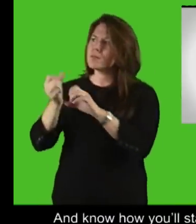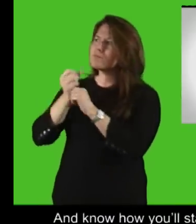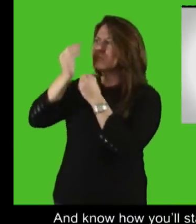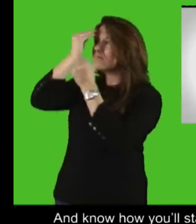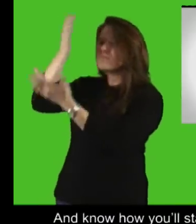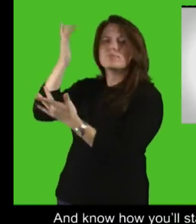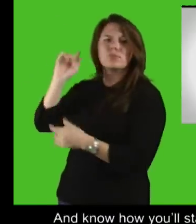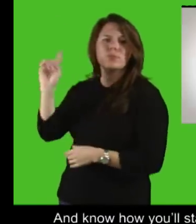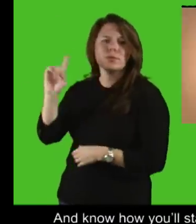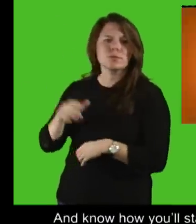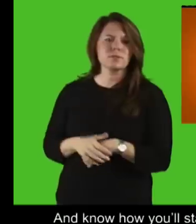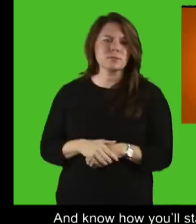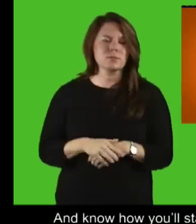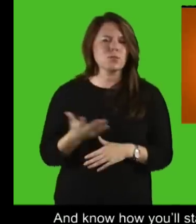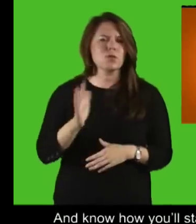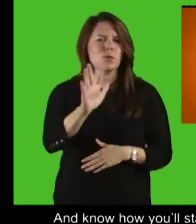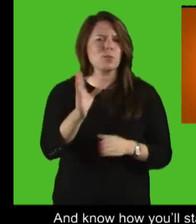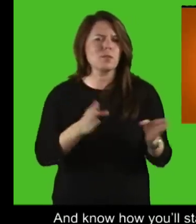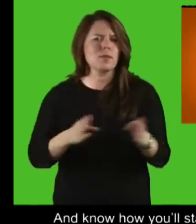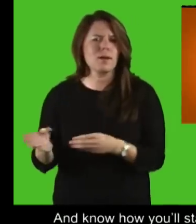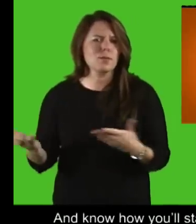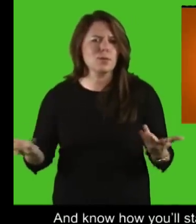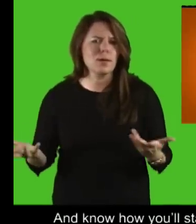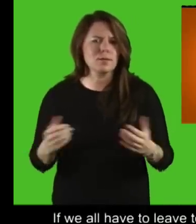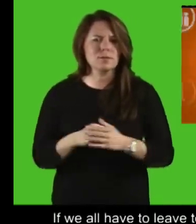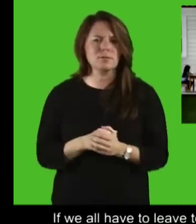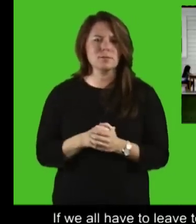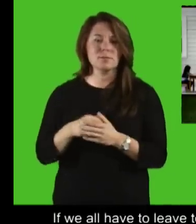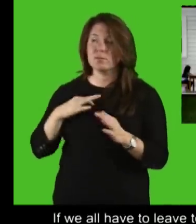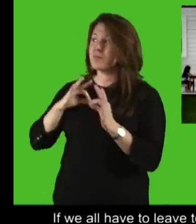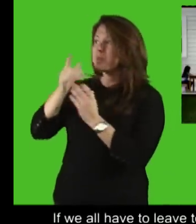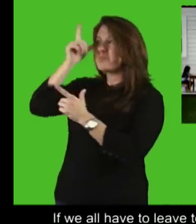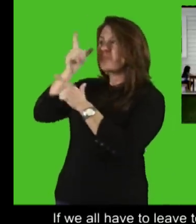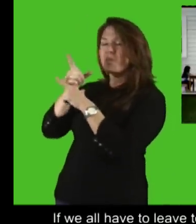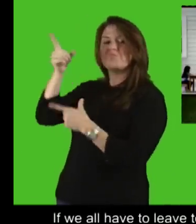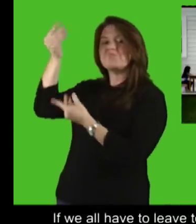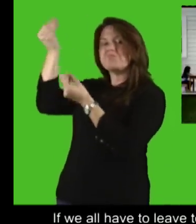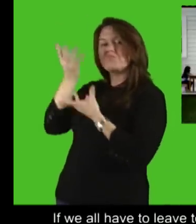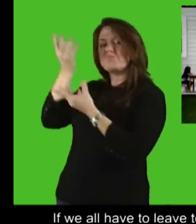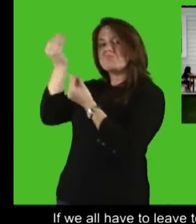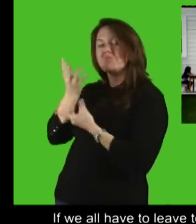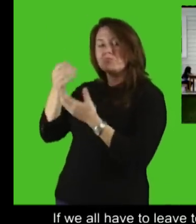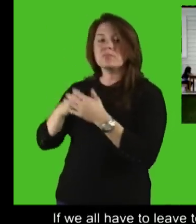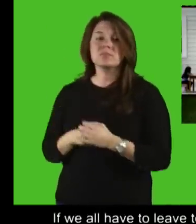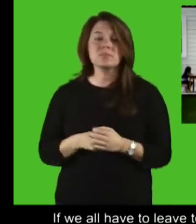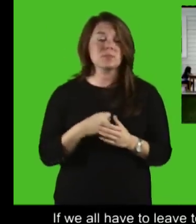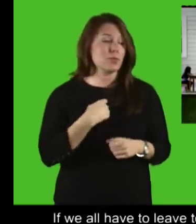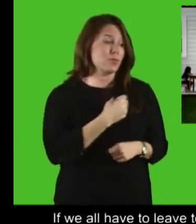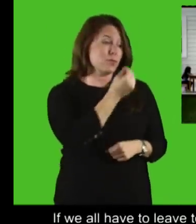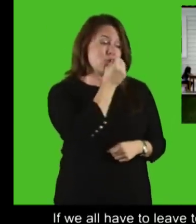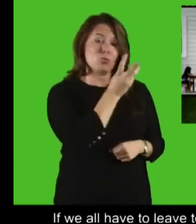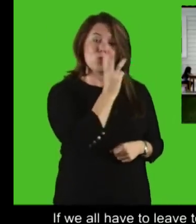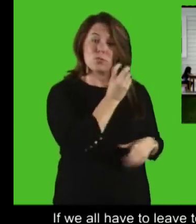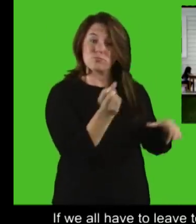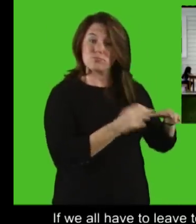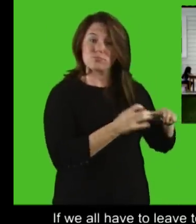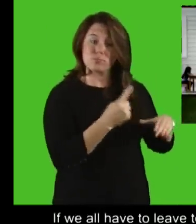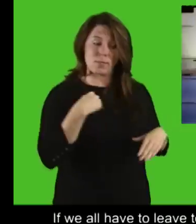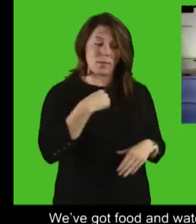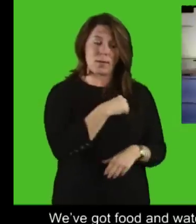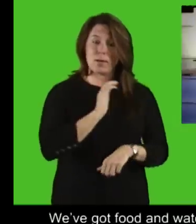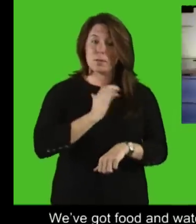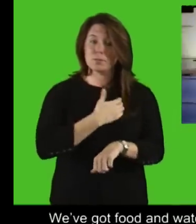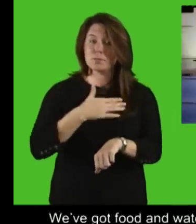you'll stay up to date in an emergency. What's your plan? If we all have to leave town, our family will stay connected through my brother in Chicago.